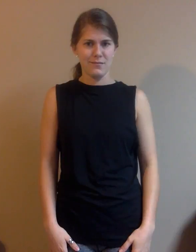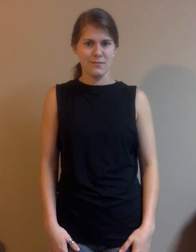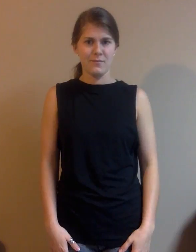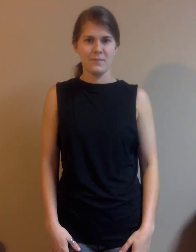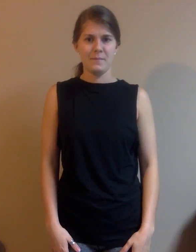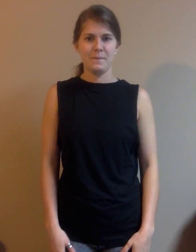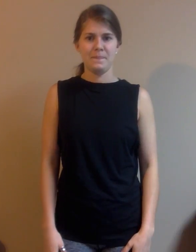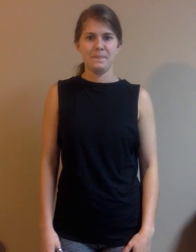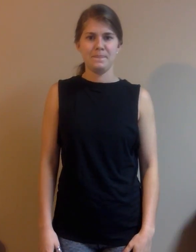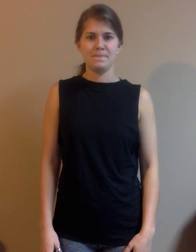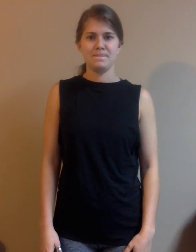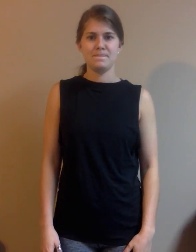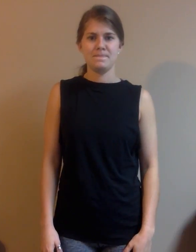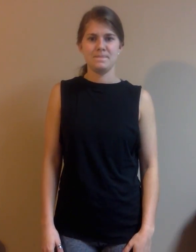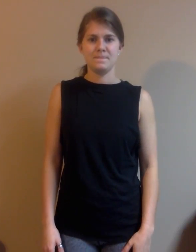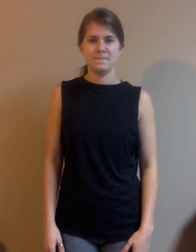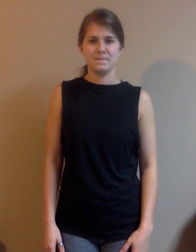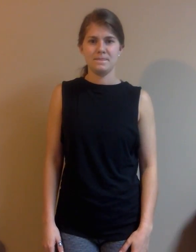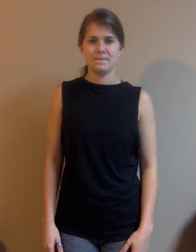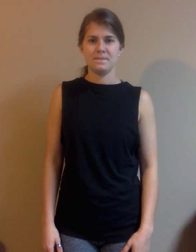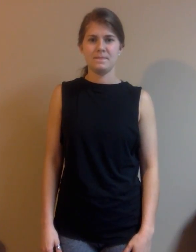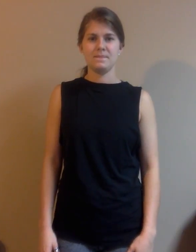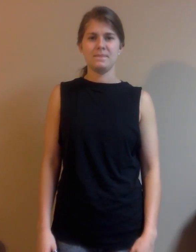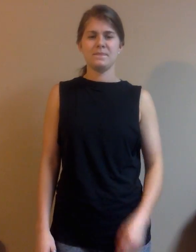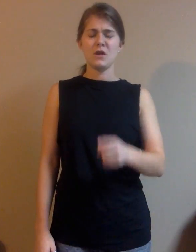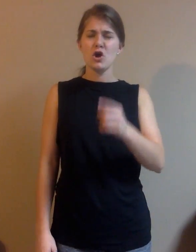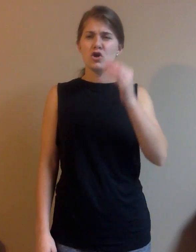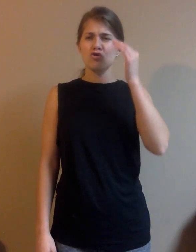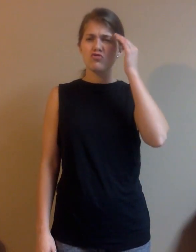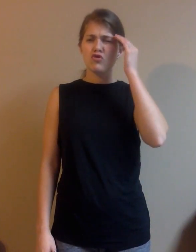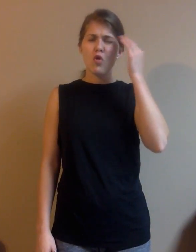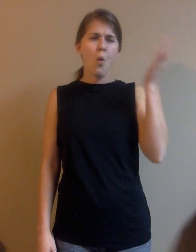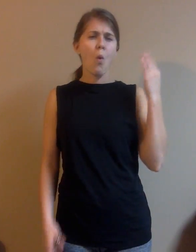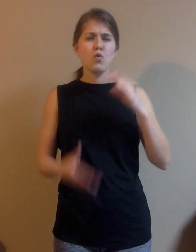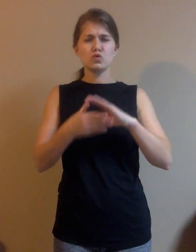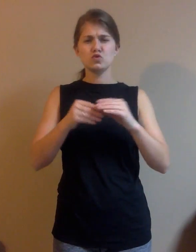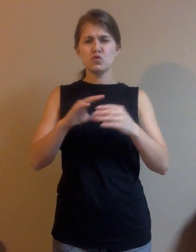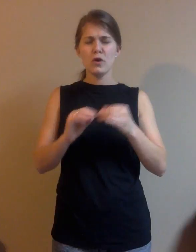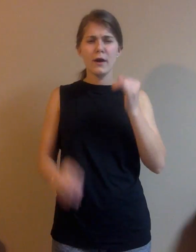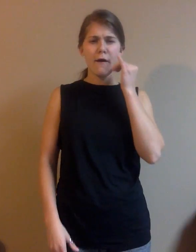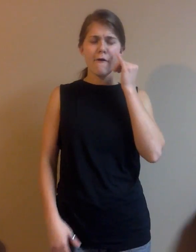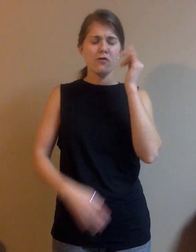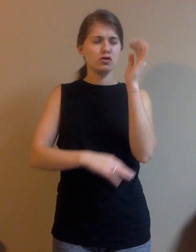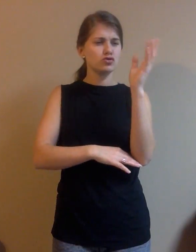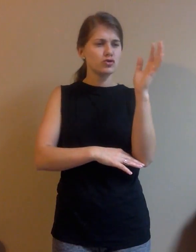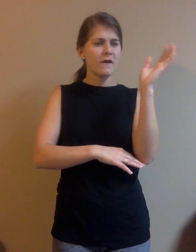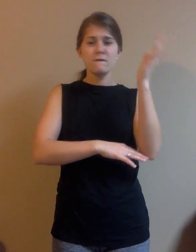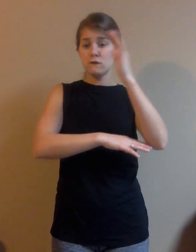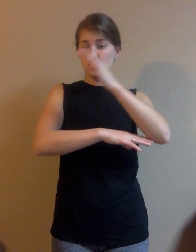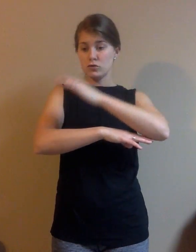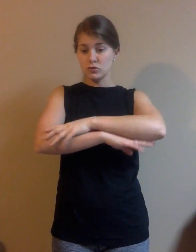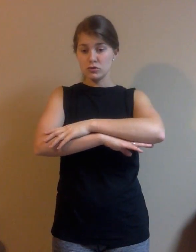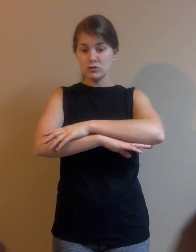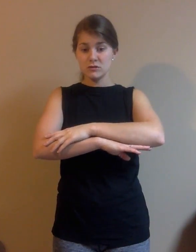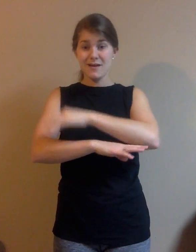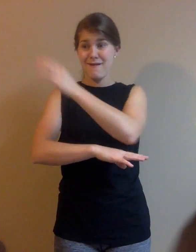Actually, there was do you know that old philosophical thing? If a tree falls in a forest and nobody hears it, did it happen? Remember that old chestnut? I saw a great T-shirt,